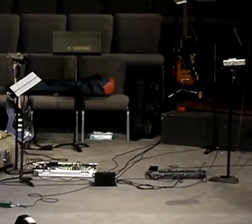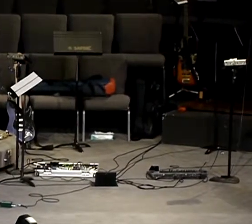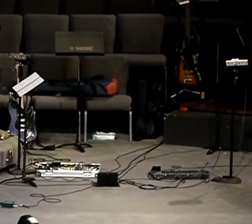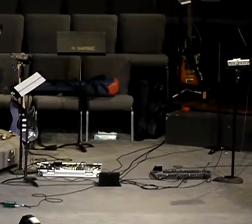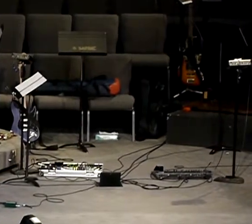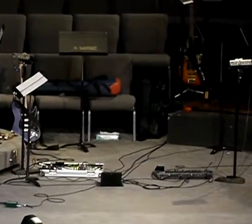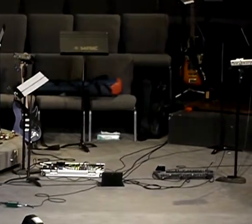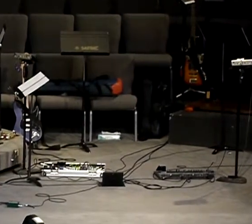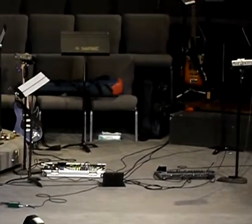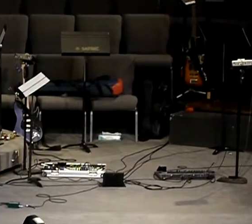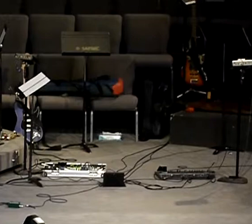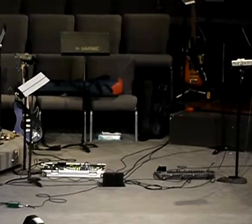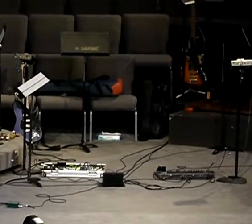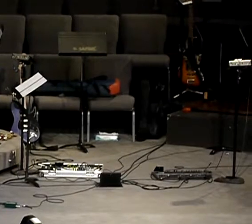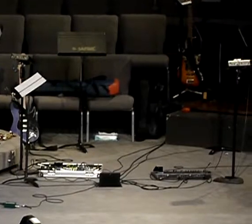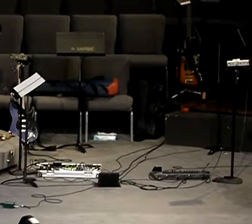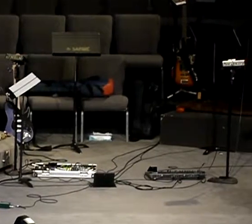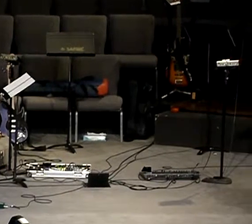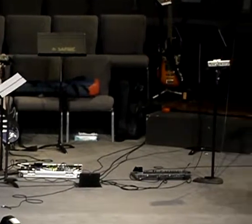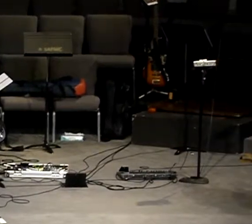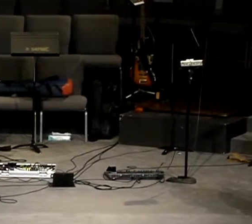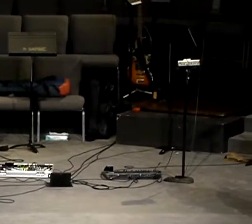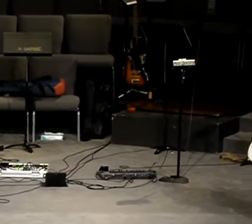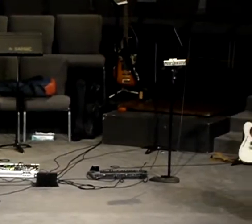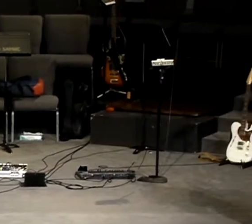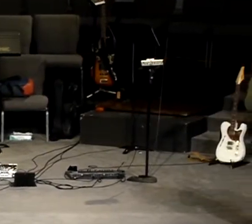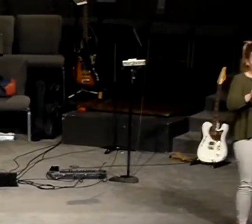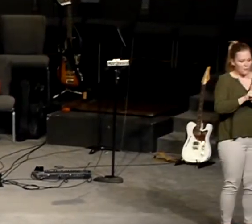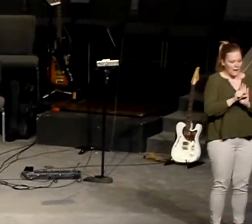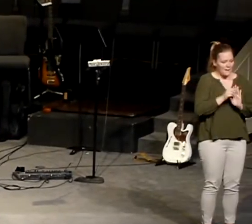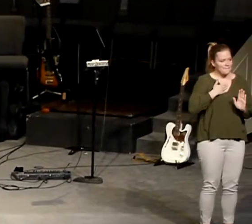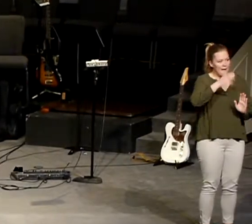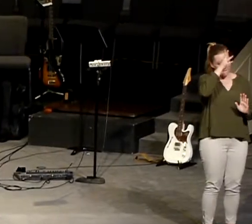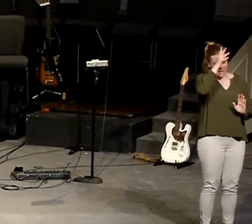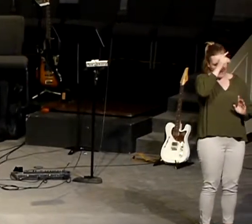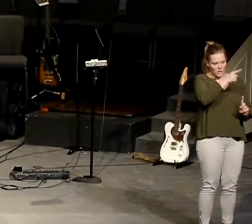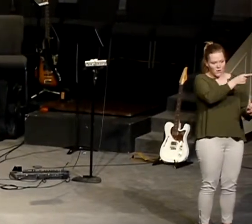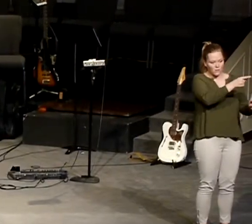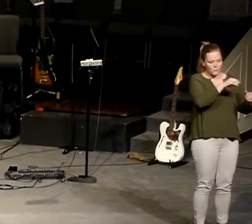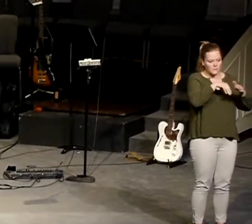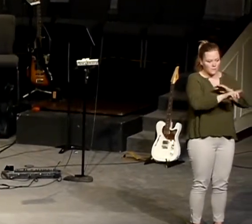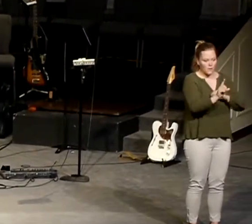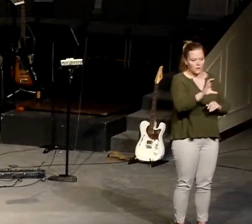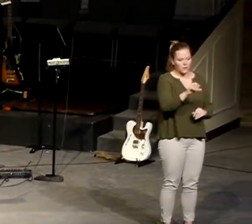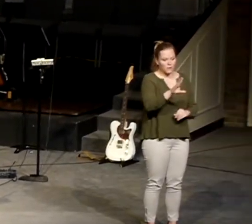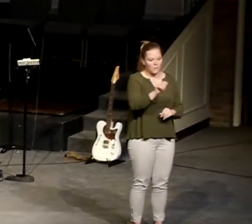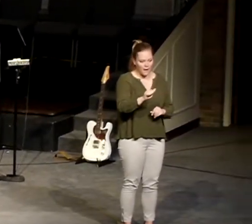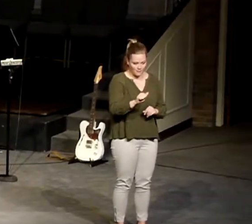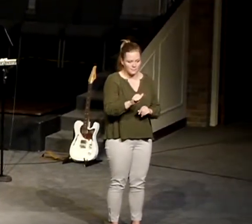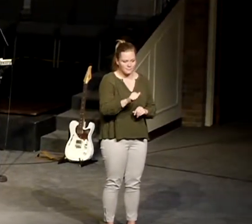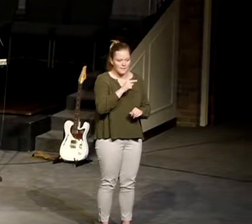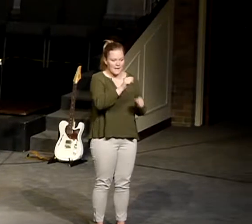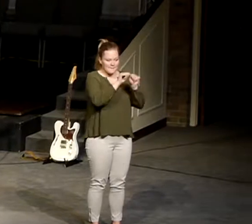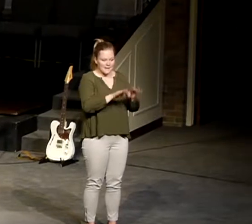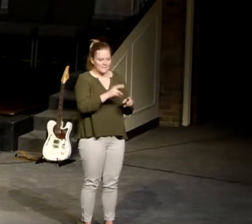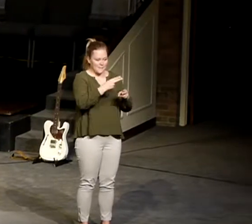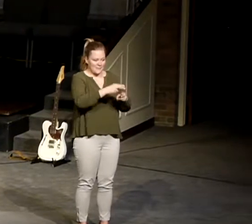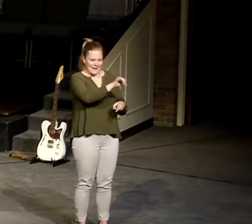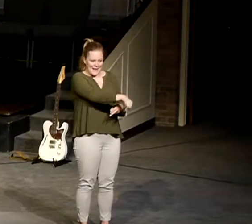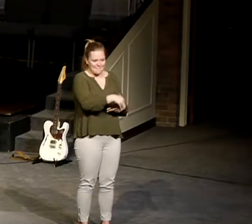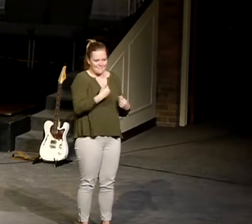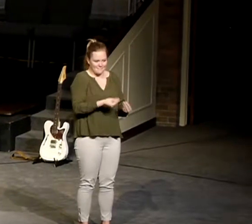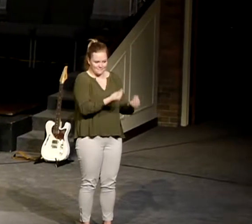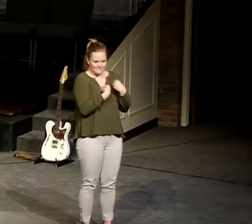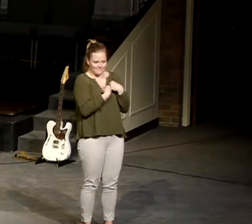Probably not those things. But I remember being a third grader and thinking to myself, my father was born in Cuba. He blessed me with that name. It didn't feel